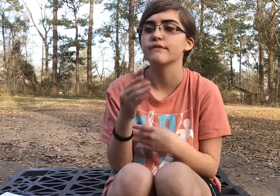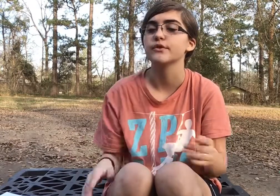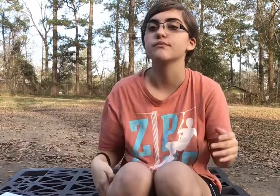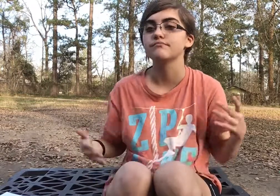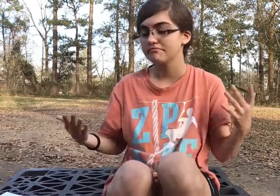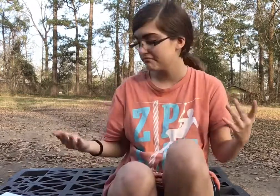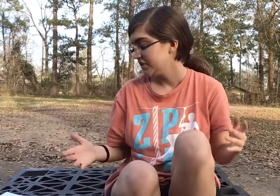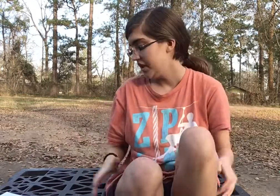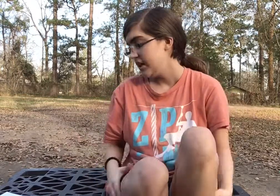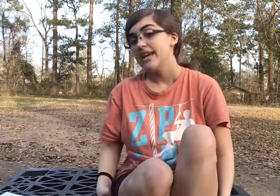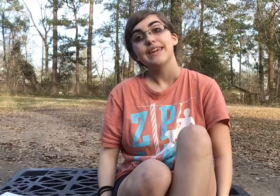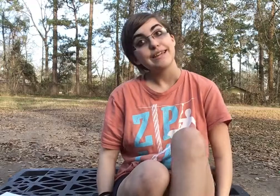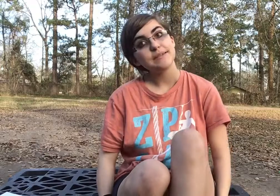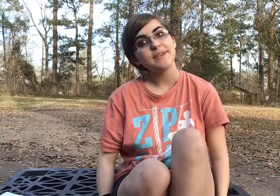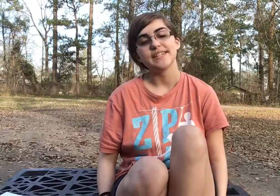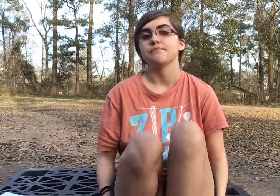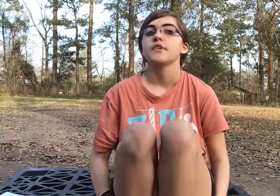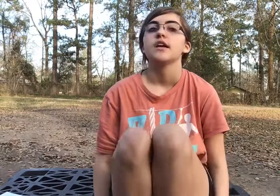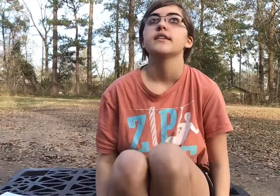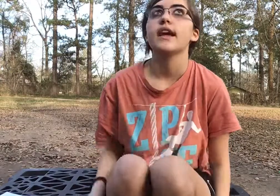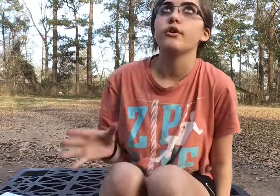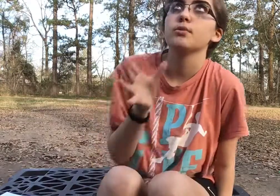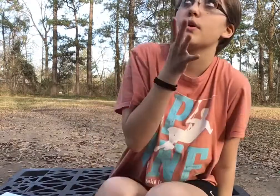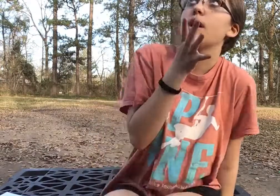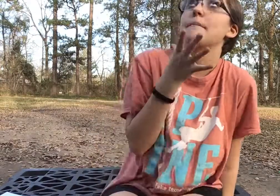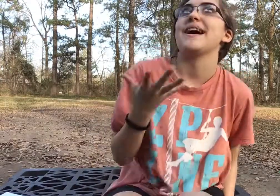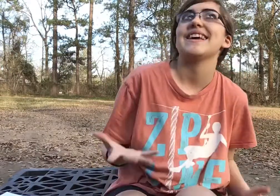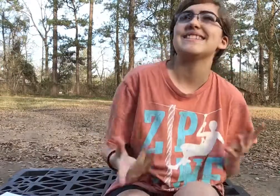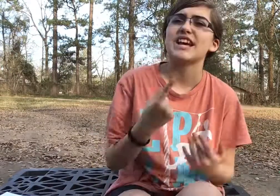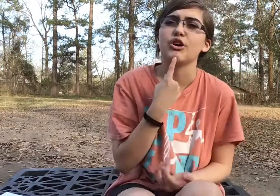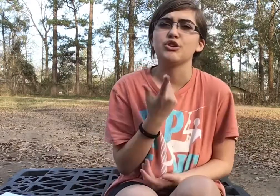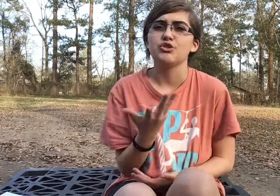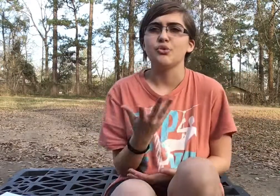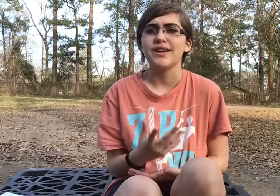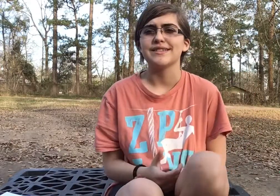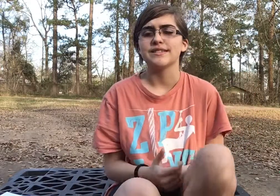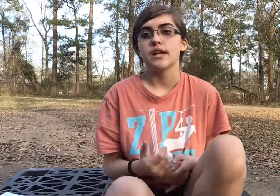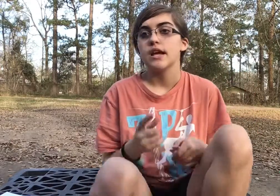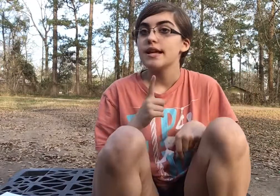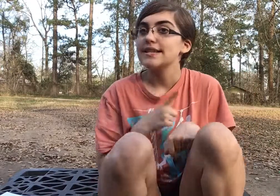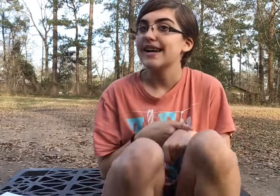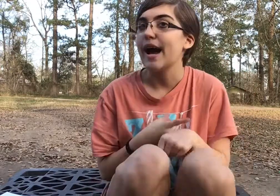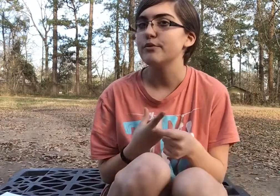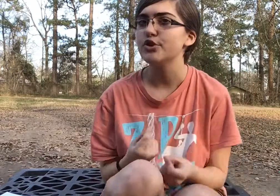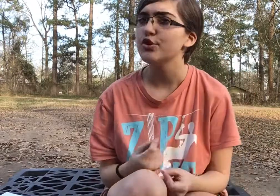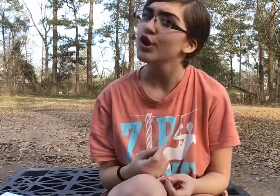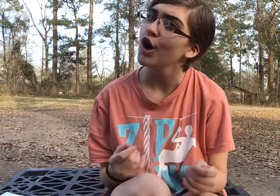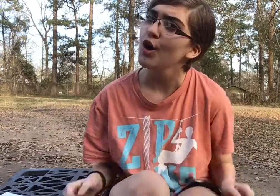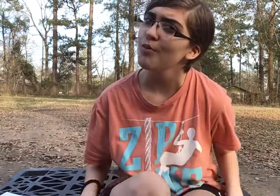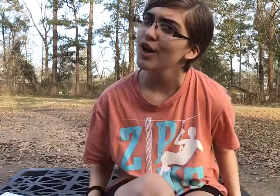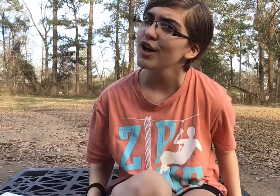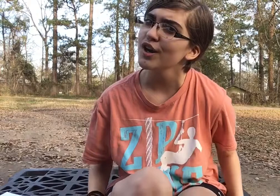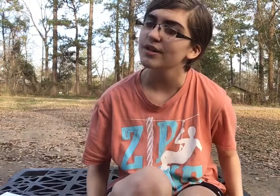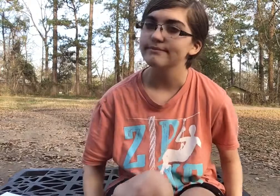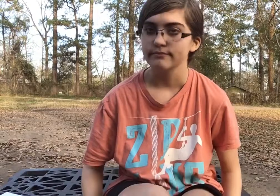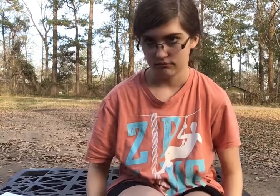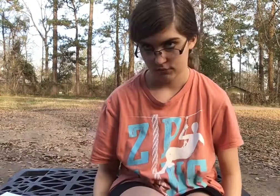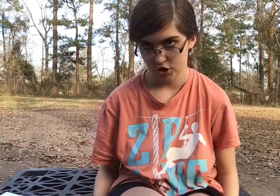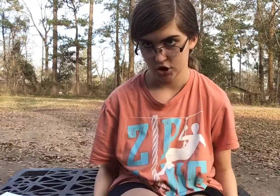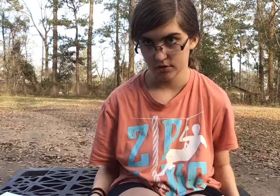food. Easy peasy. Now your mom might tell you it's time to do your homework.